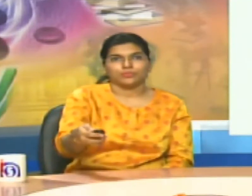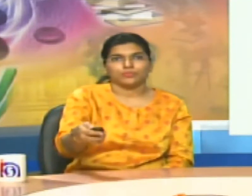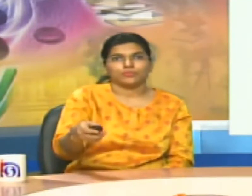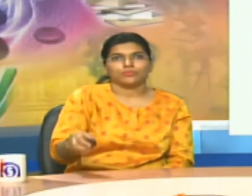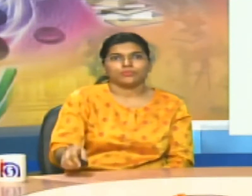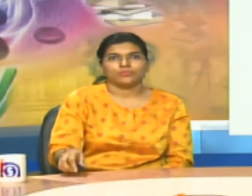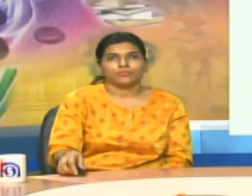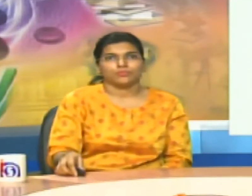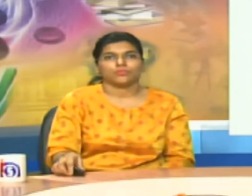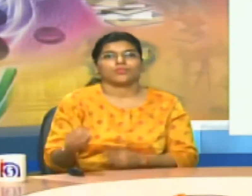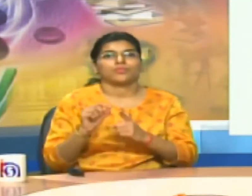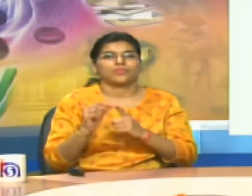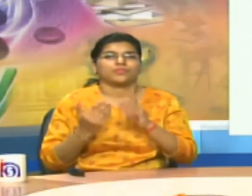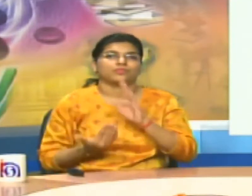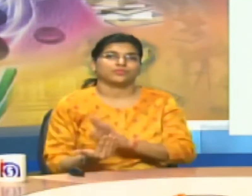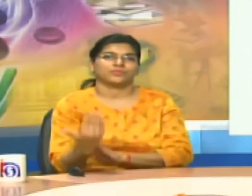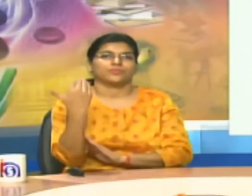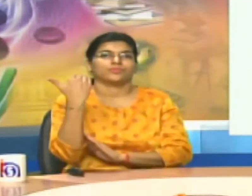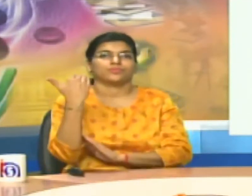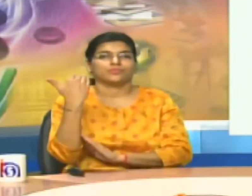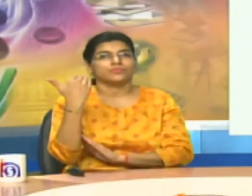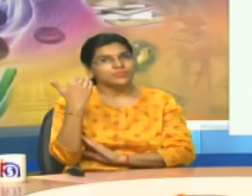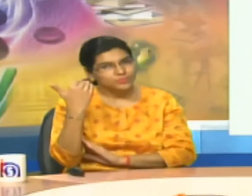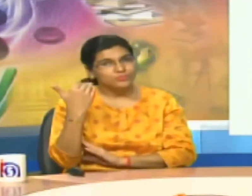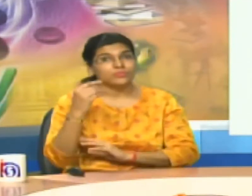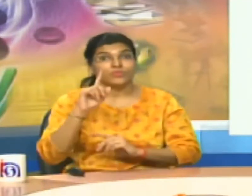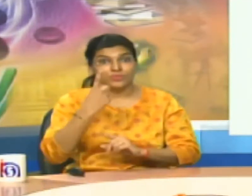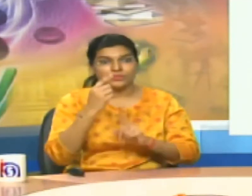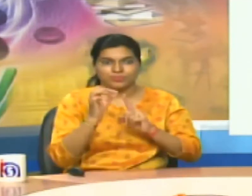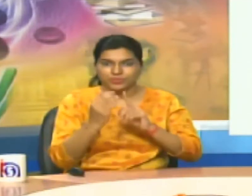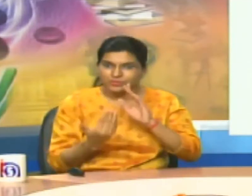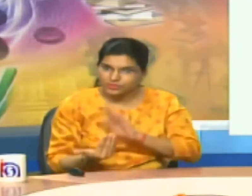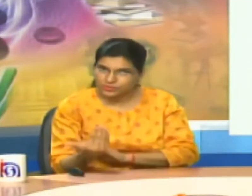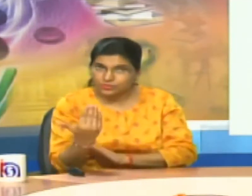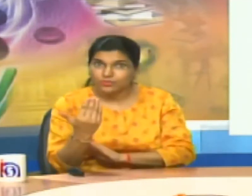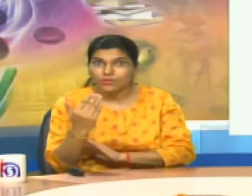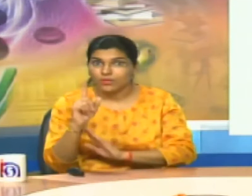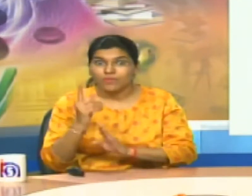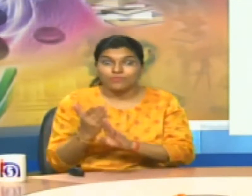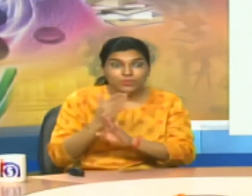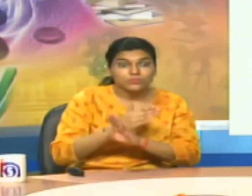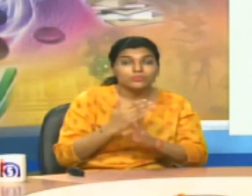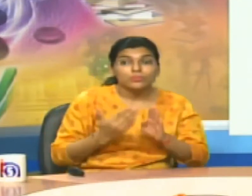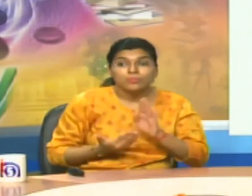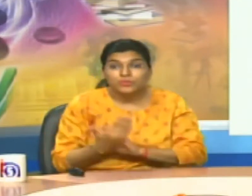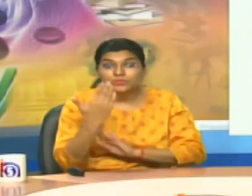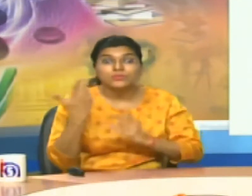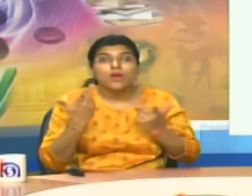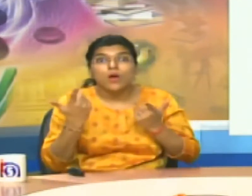after that we take print. So, print